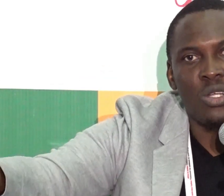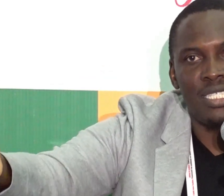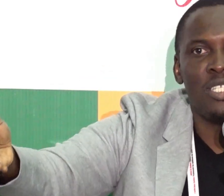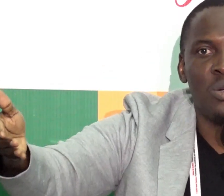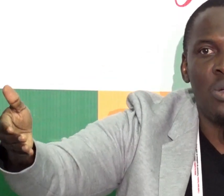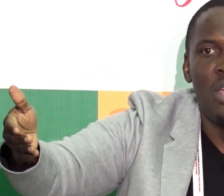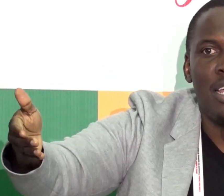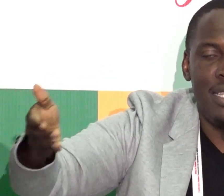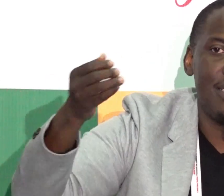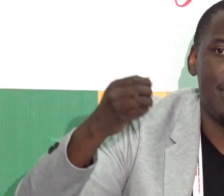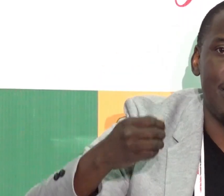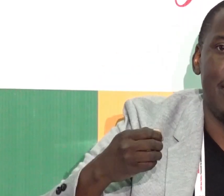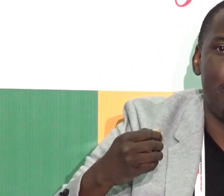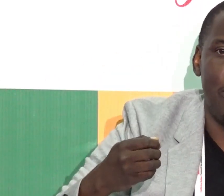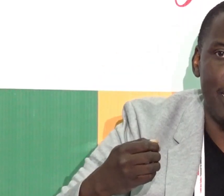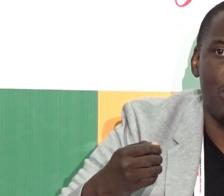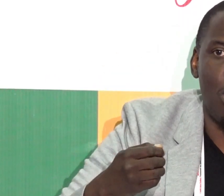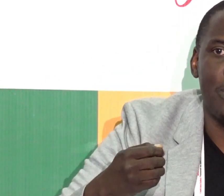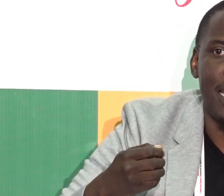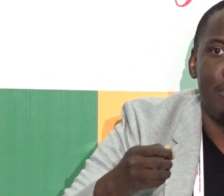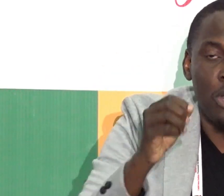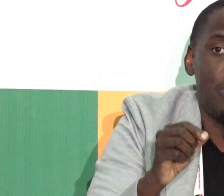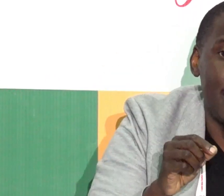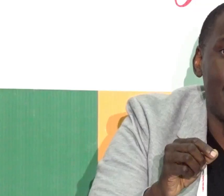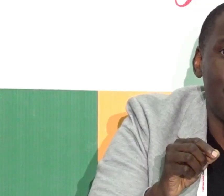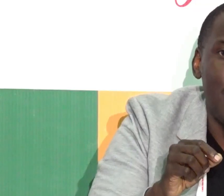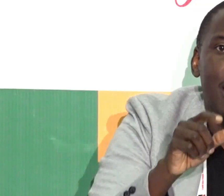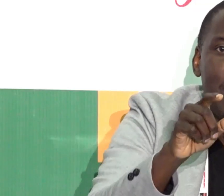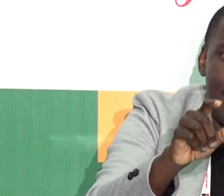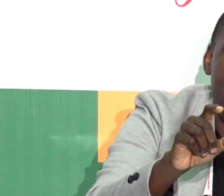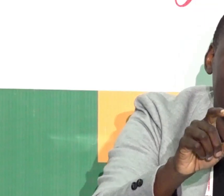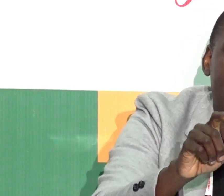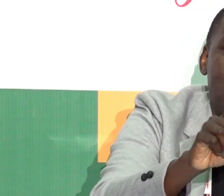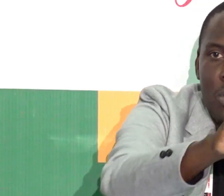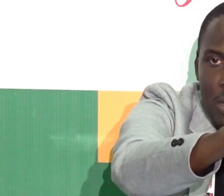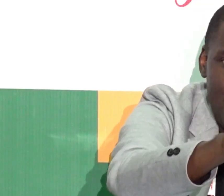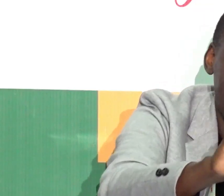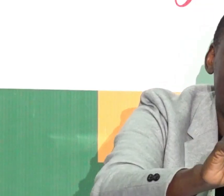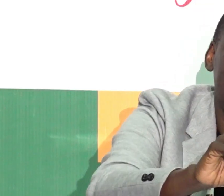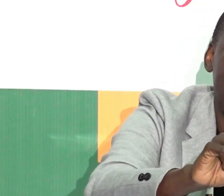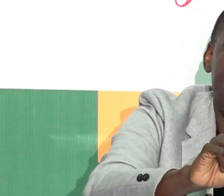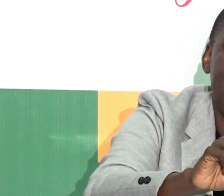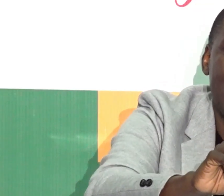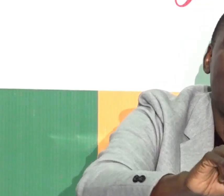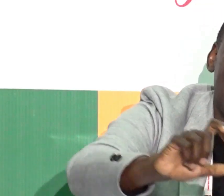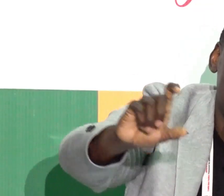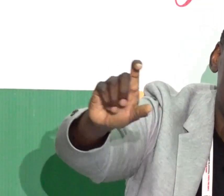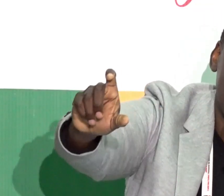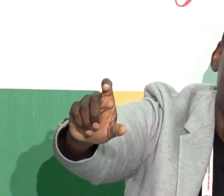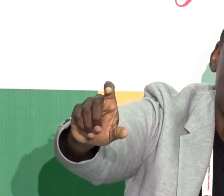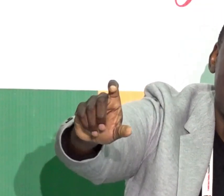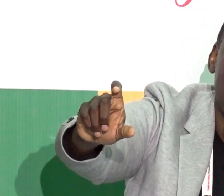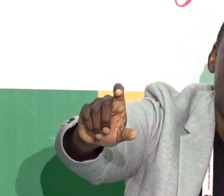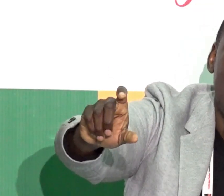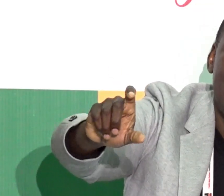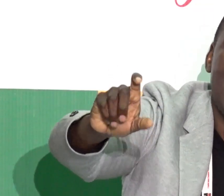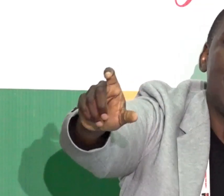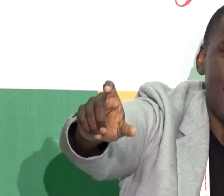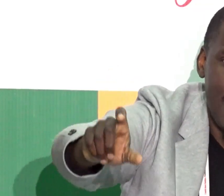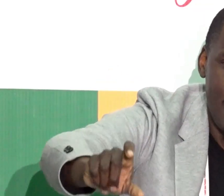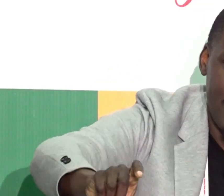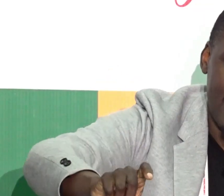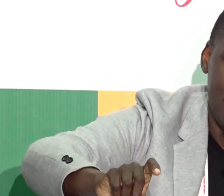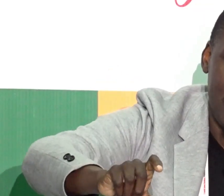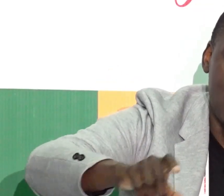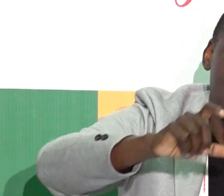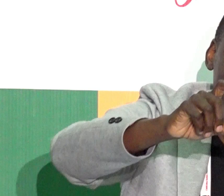actually continue this TDF-based option postpartum, covering for the HIV prevention while at the same time treating